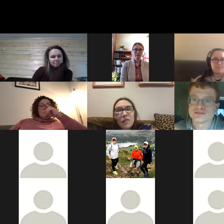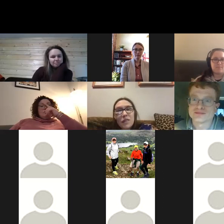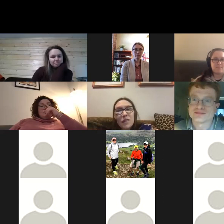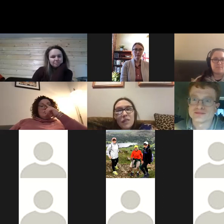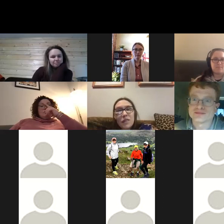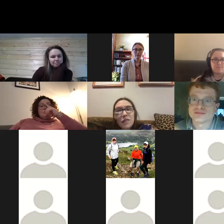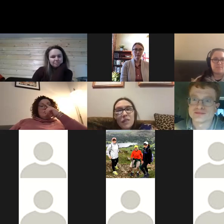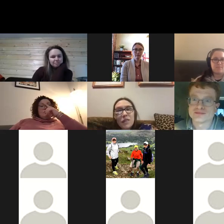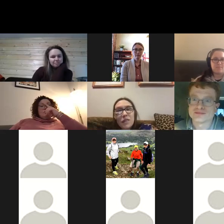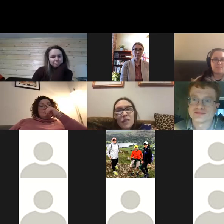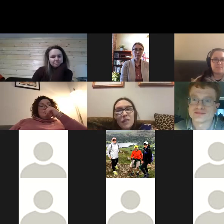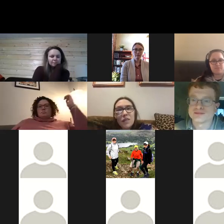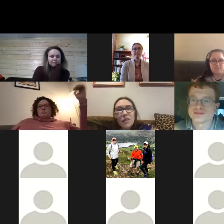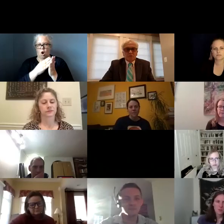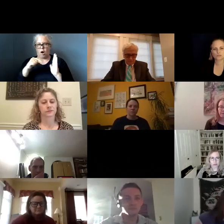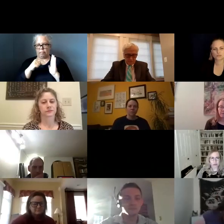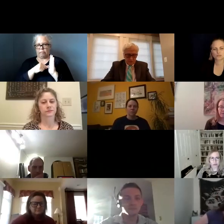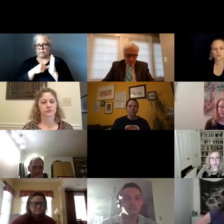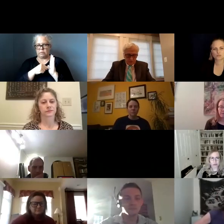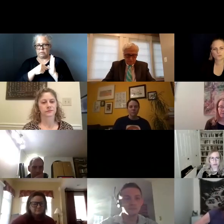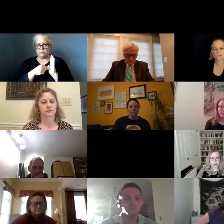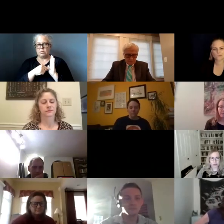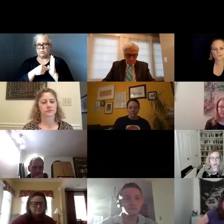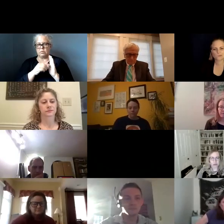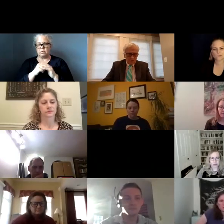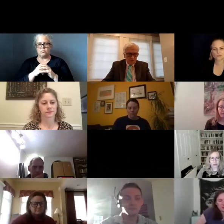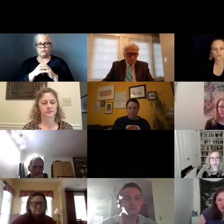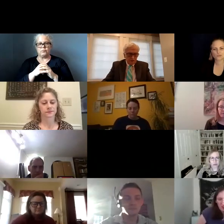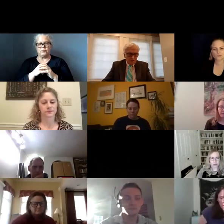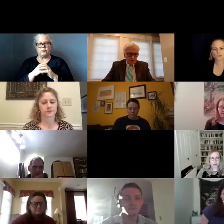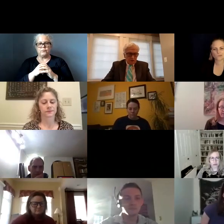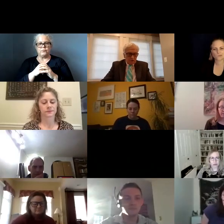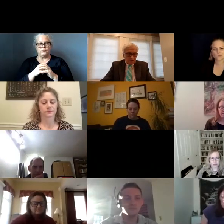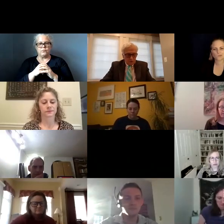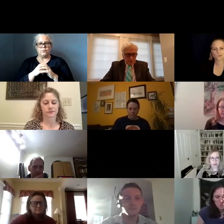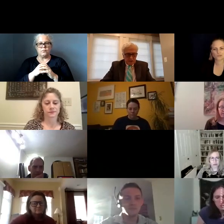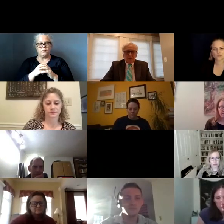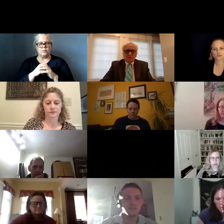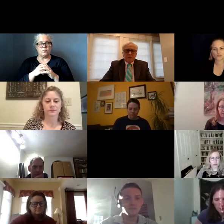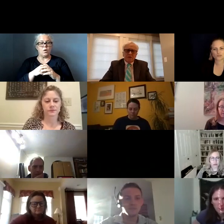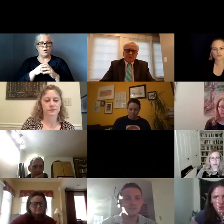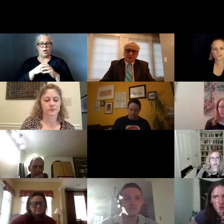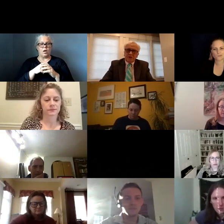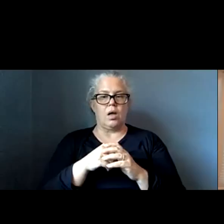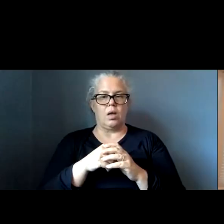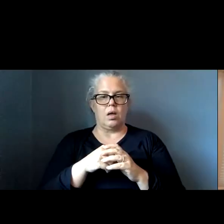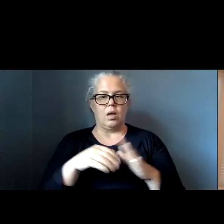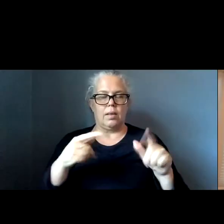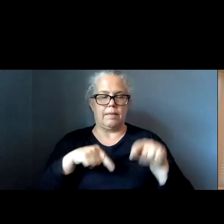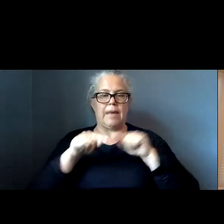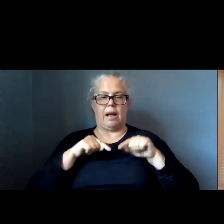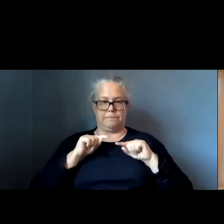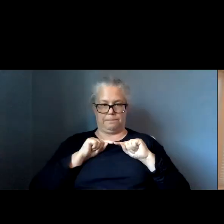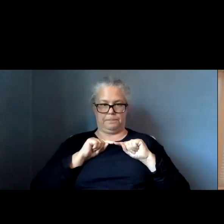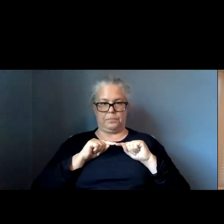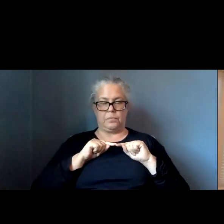read this one section of this part. The woman I told, by the way, I'm sorry, I could back up a little bit.